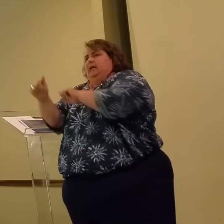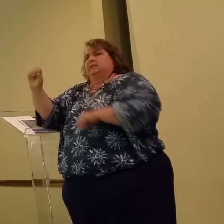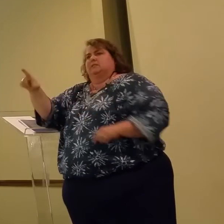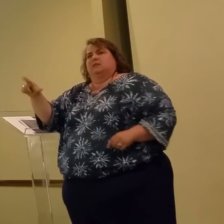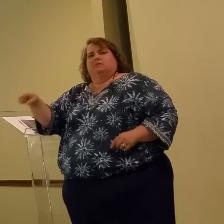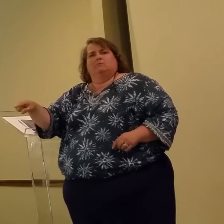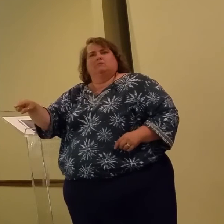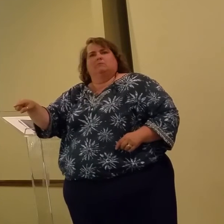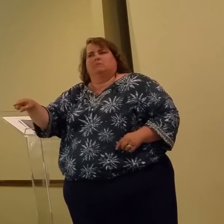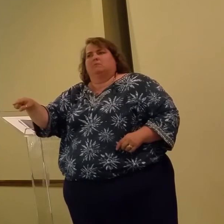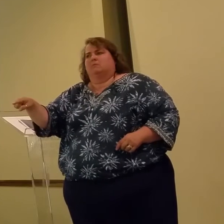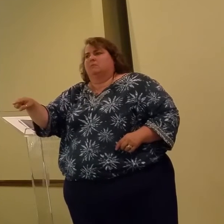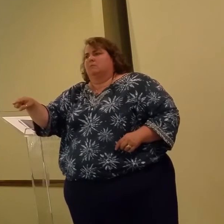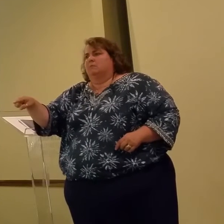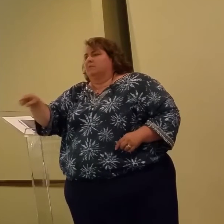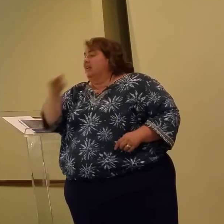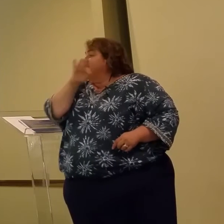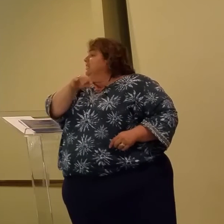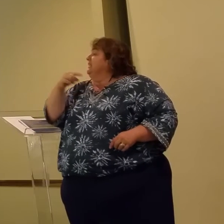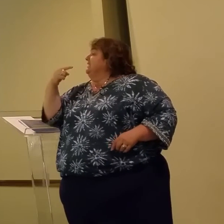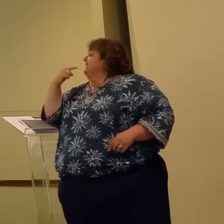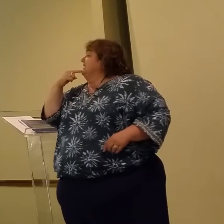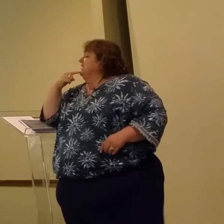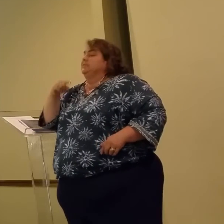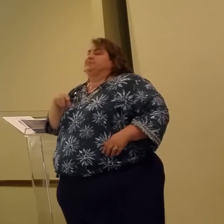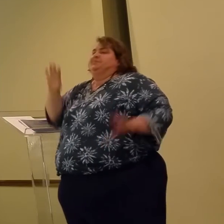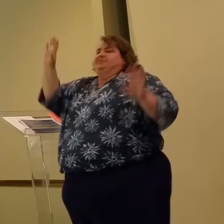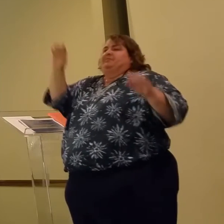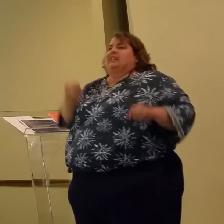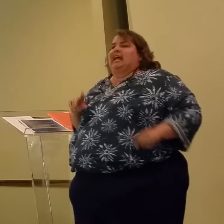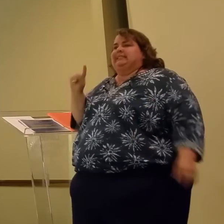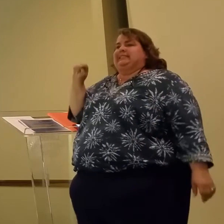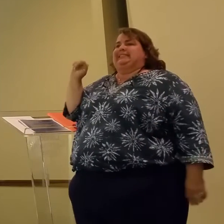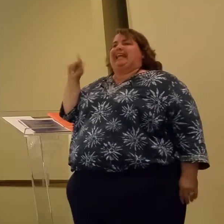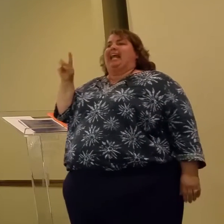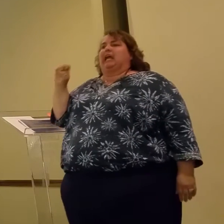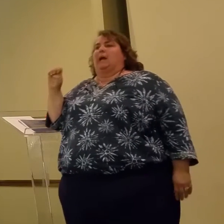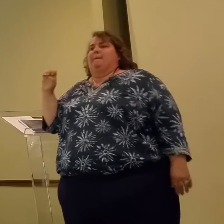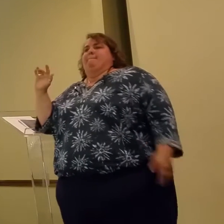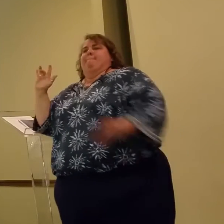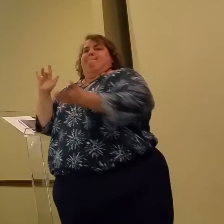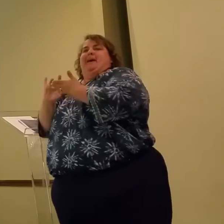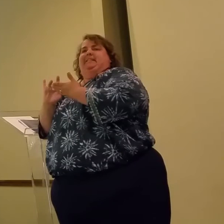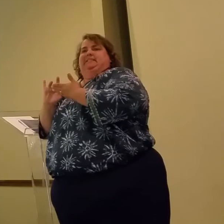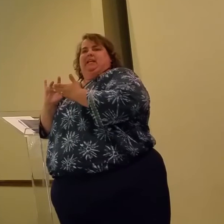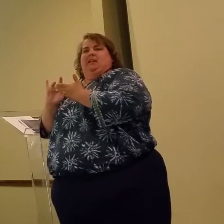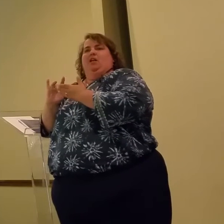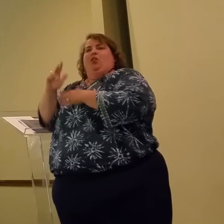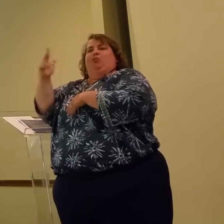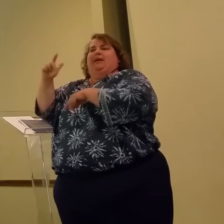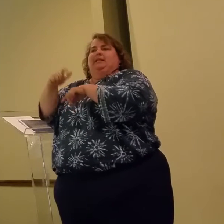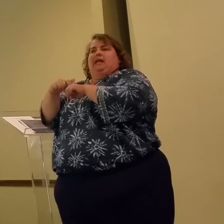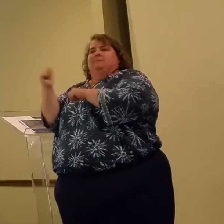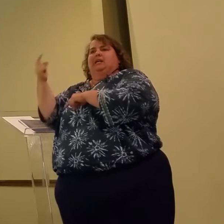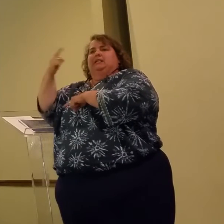know how to interpret into English from ASL. If they say, take the medicine